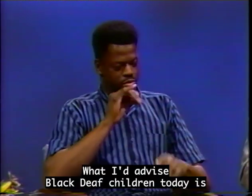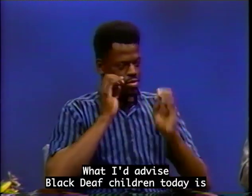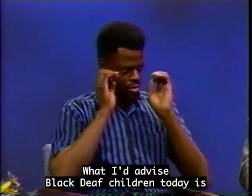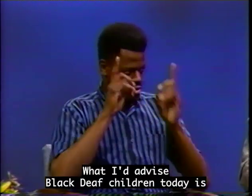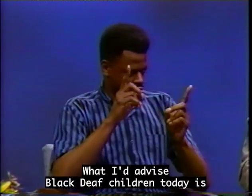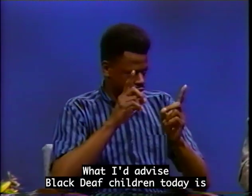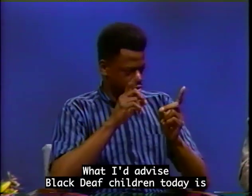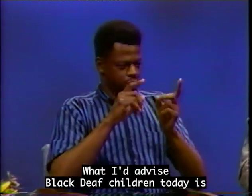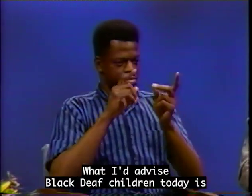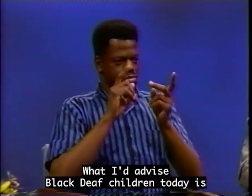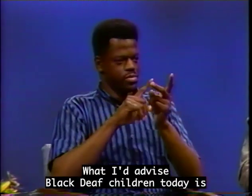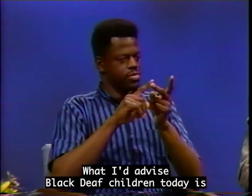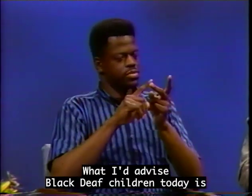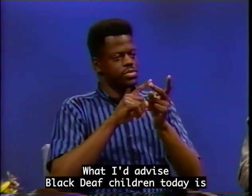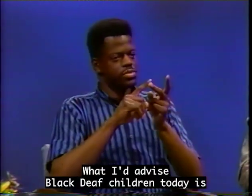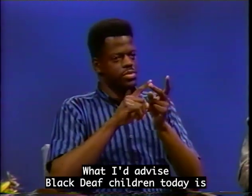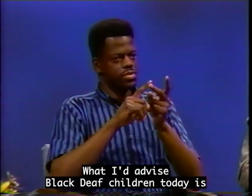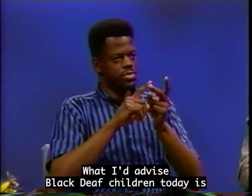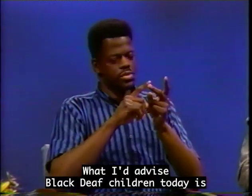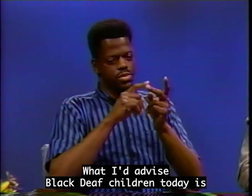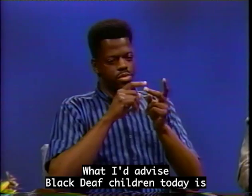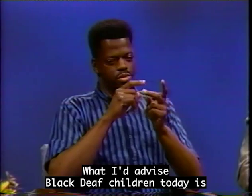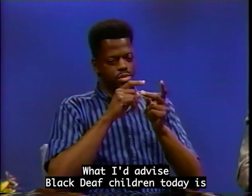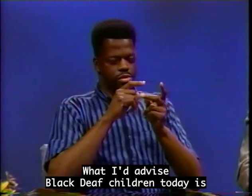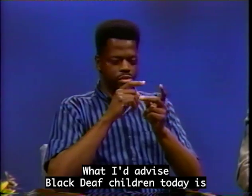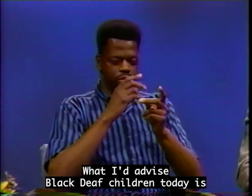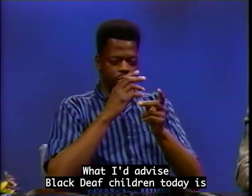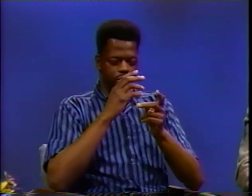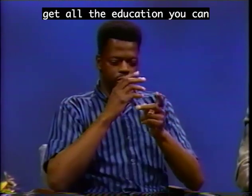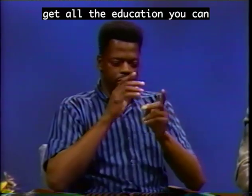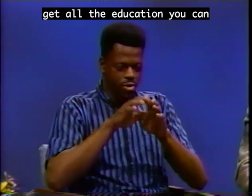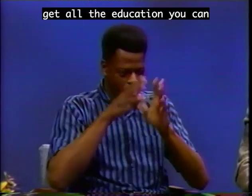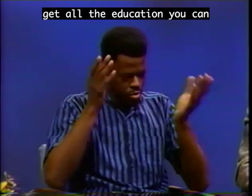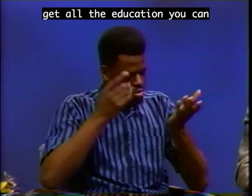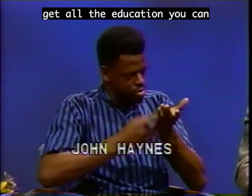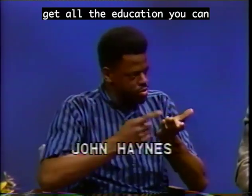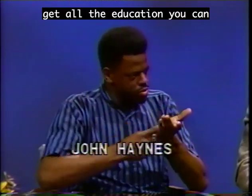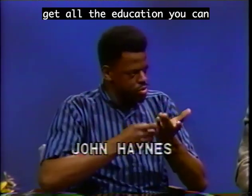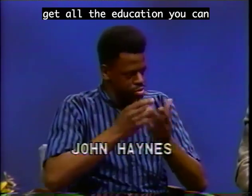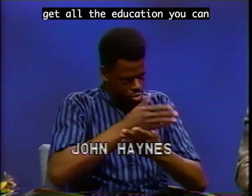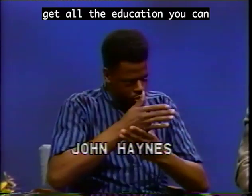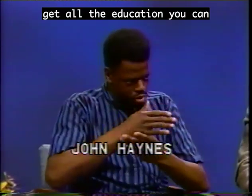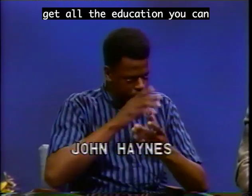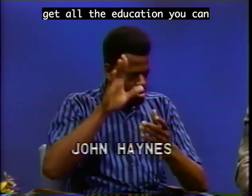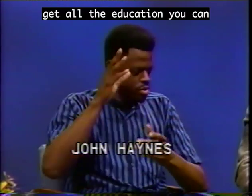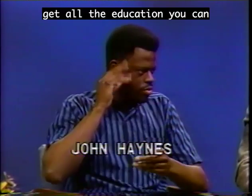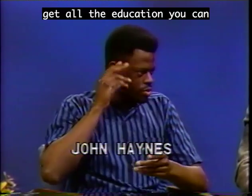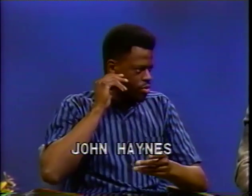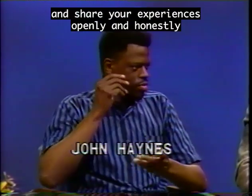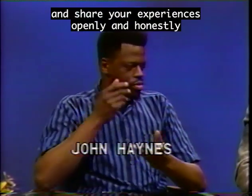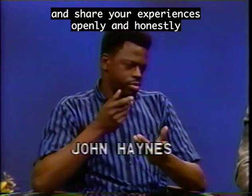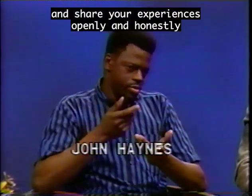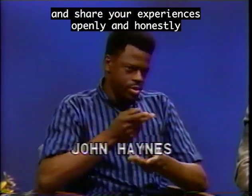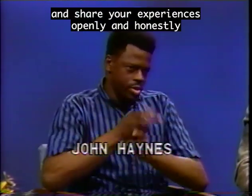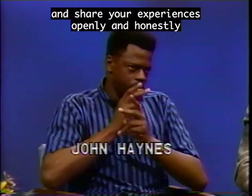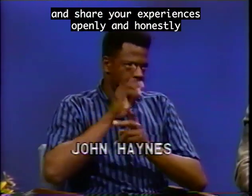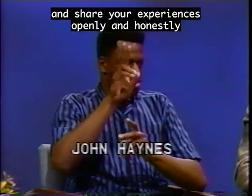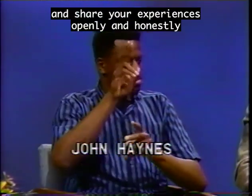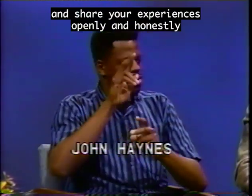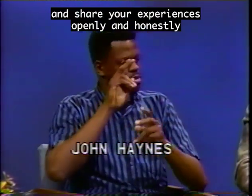What I'd advise black deaf children today is get all the education you can and share your